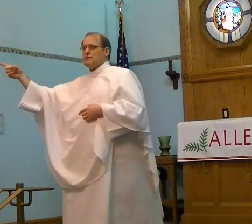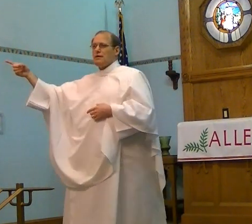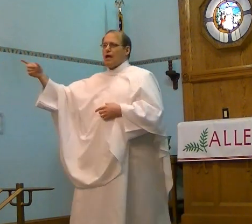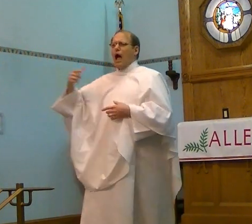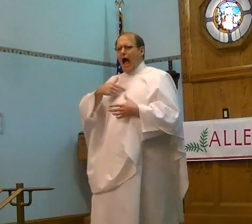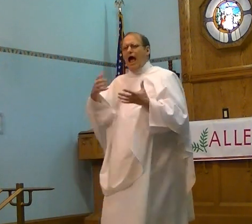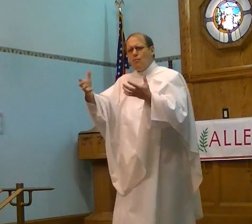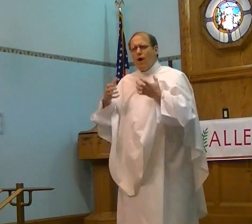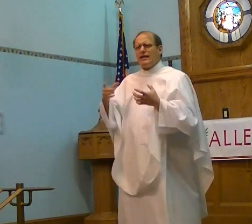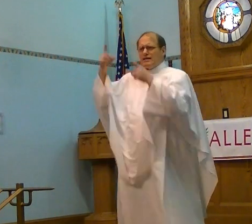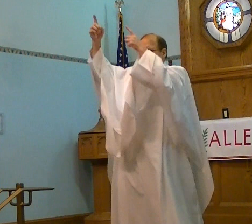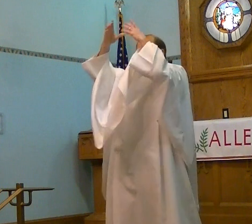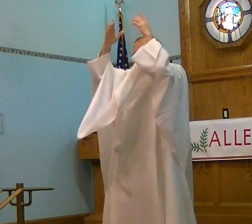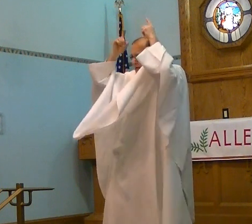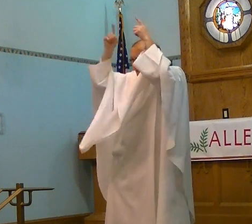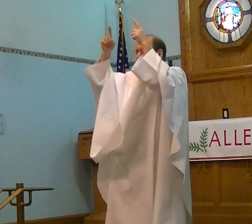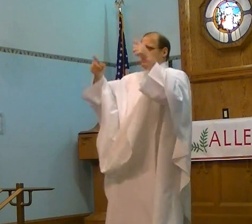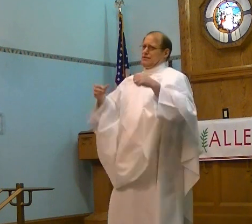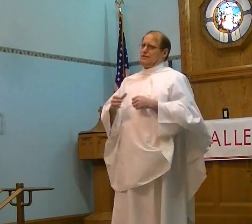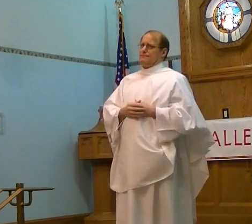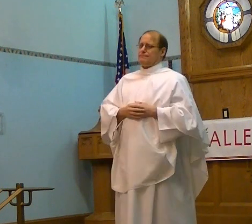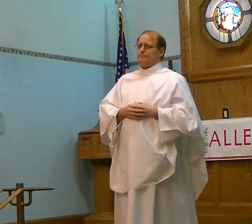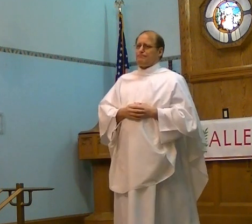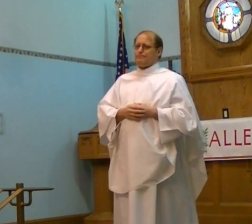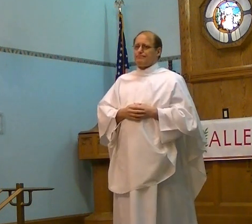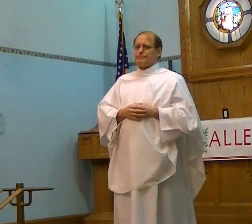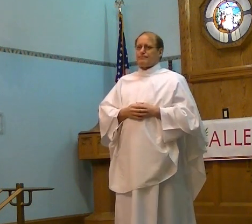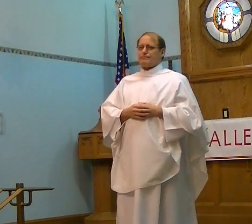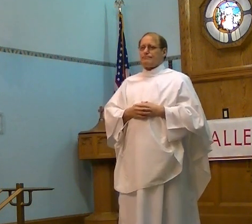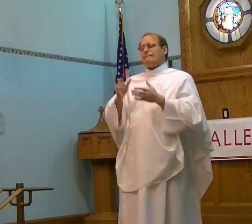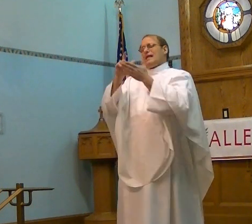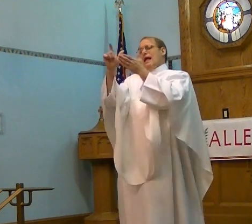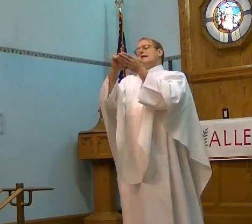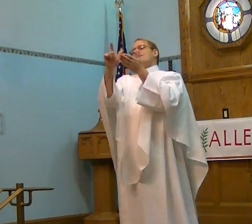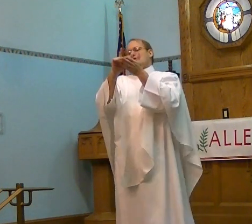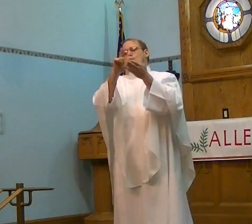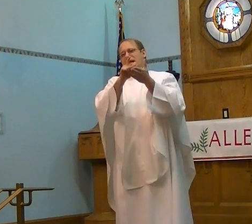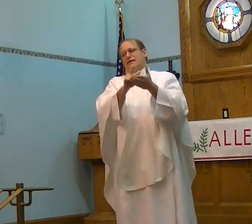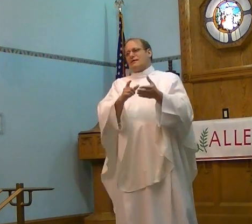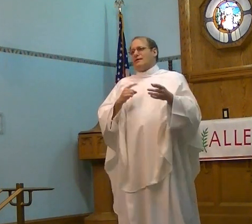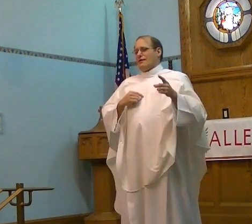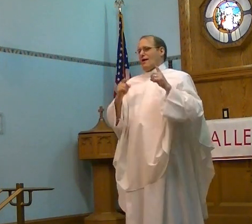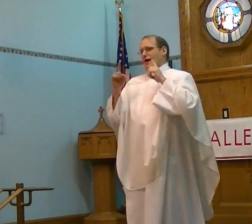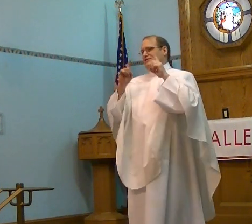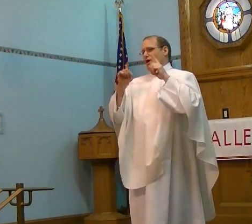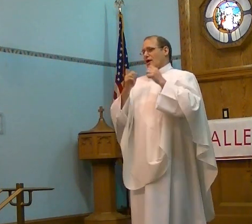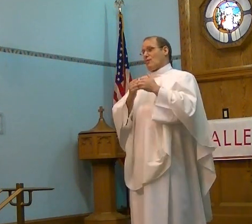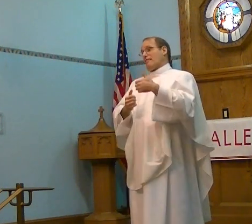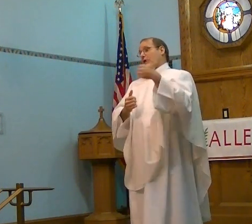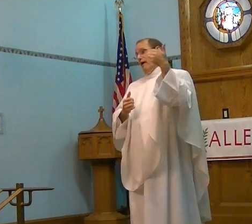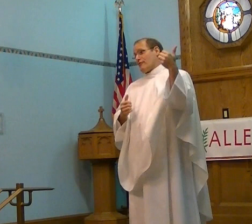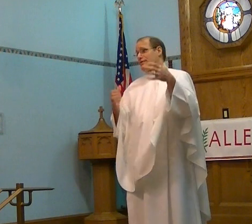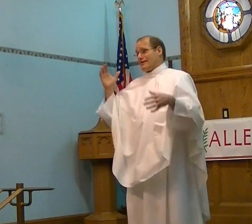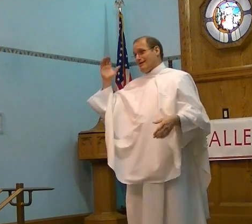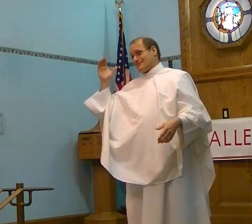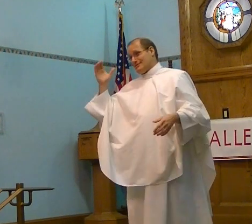I want him to go to heaven. And every week, I talk with other cousins